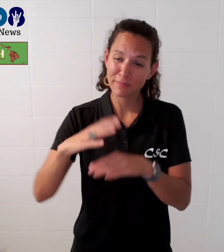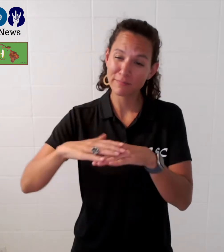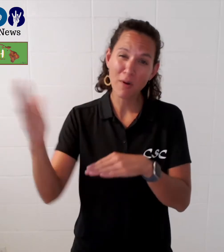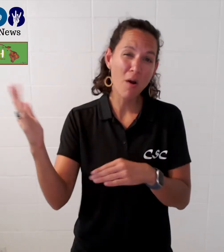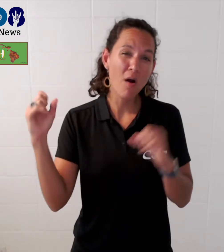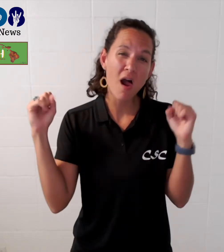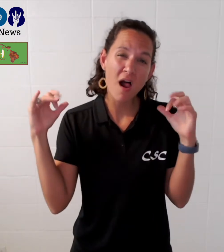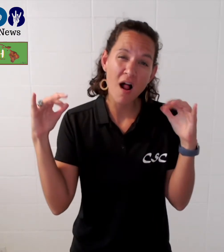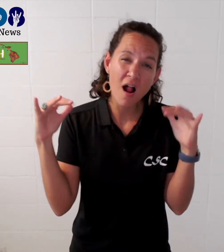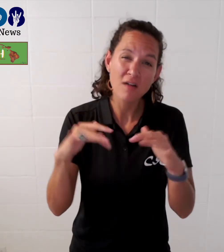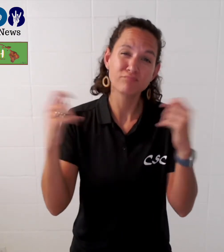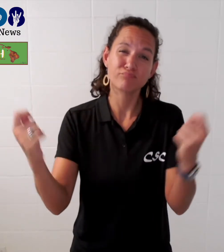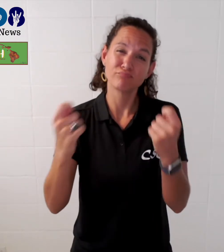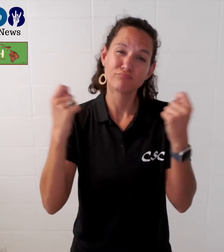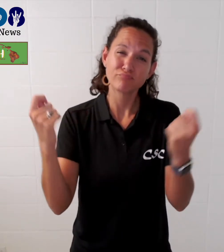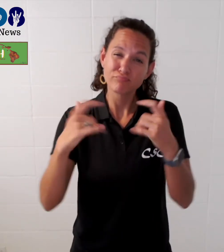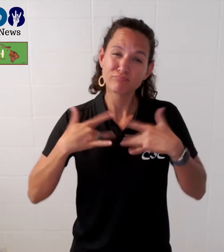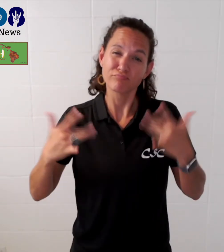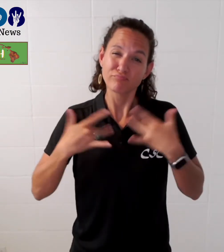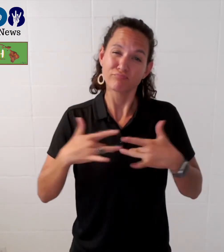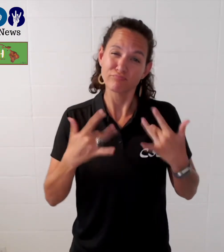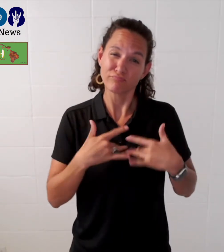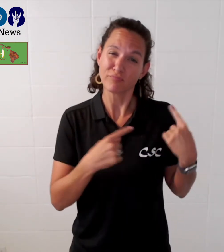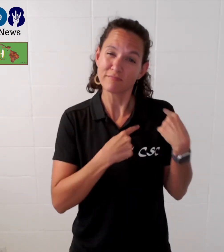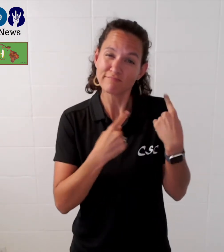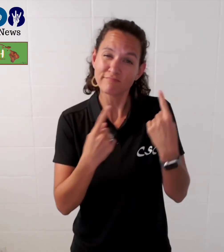more, gather to these events to celebrate.